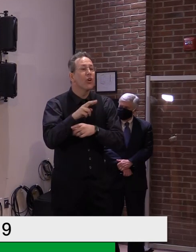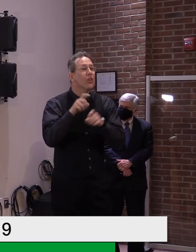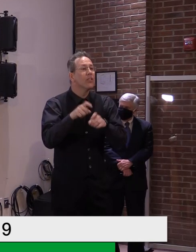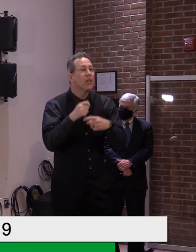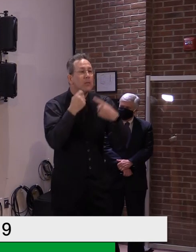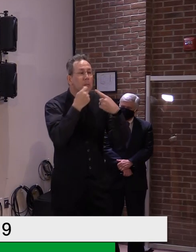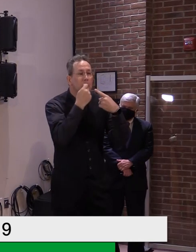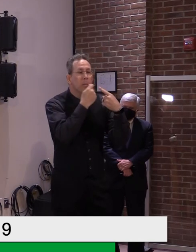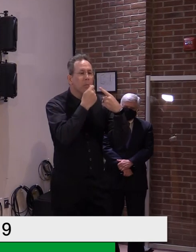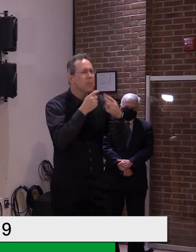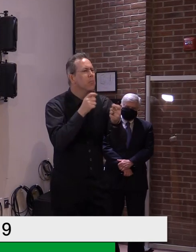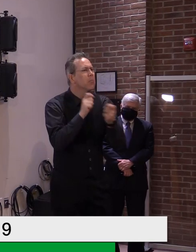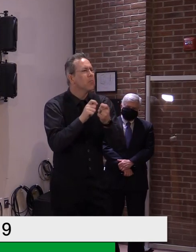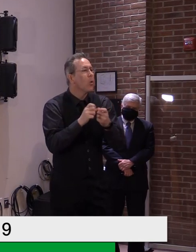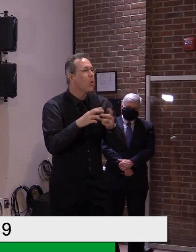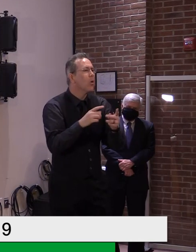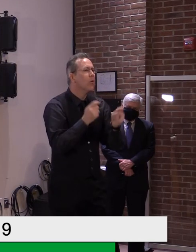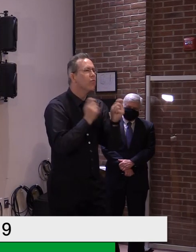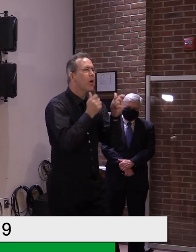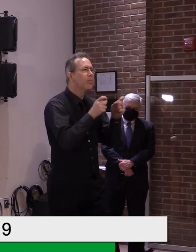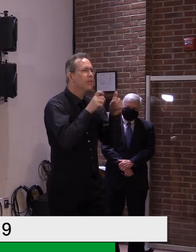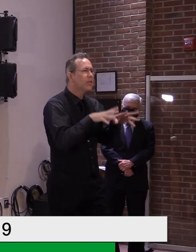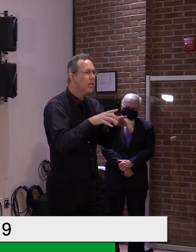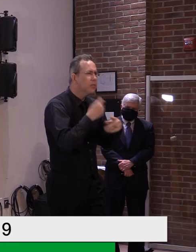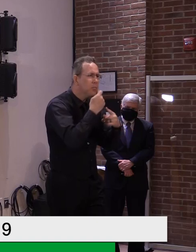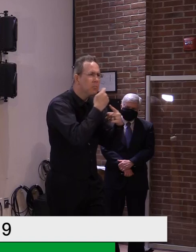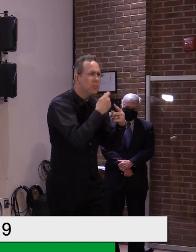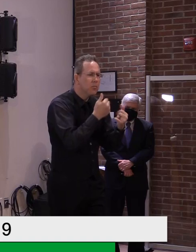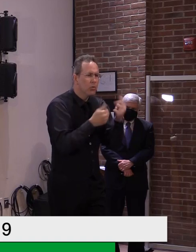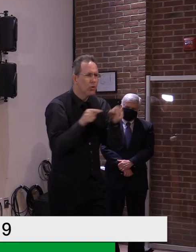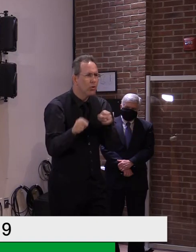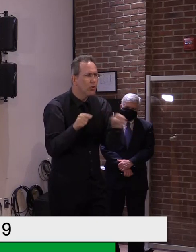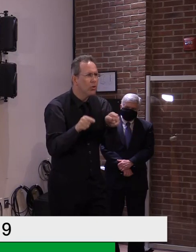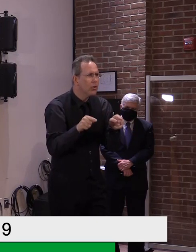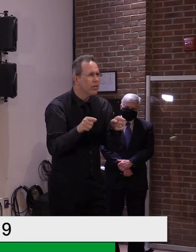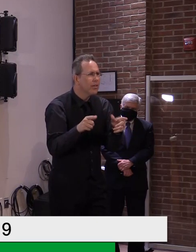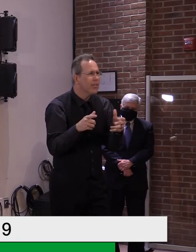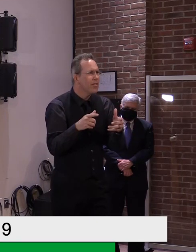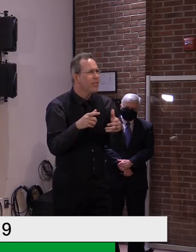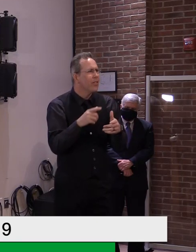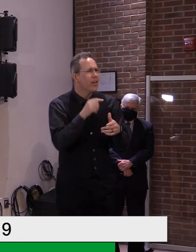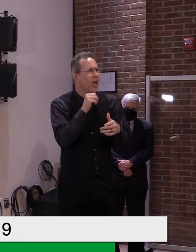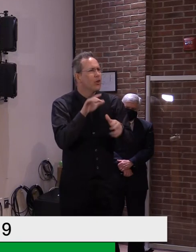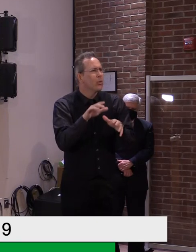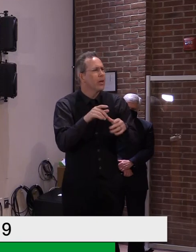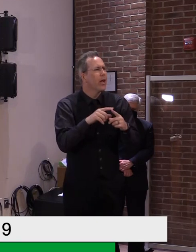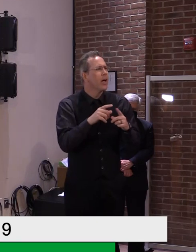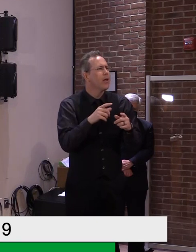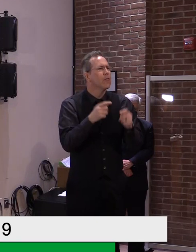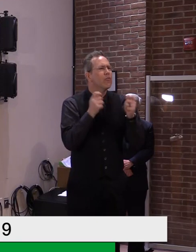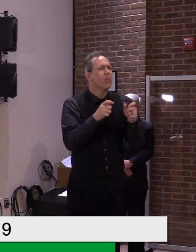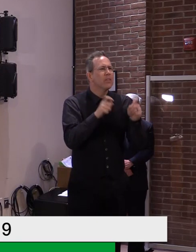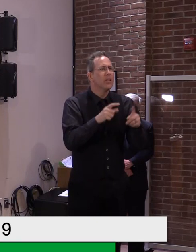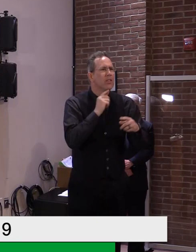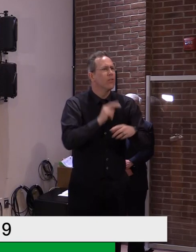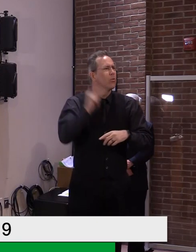Wednesday. But it doesn't seem like that's being done for the general public.